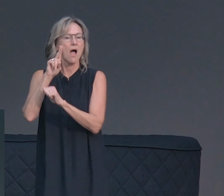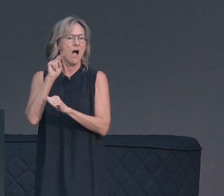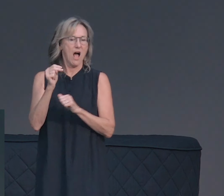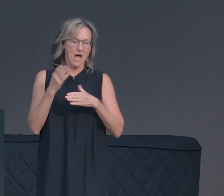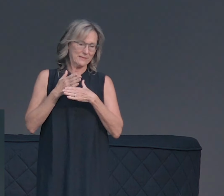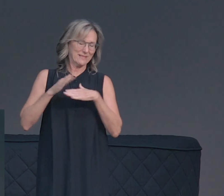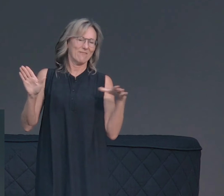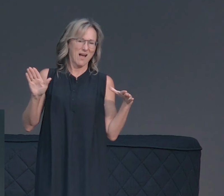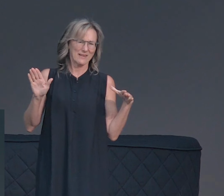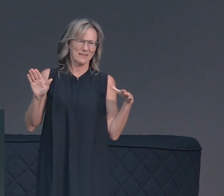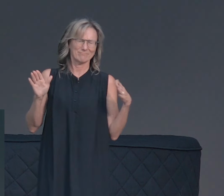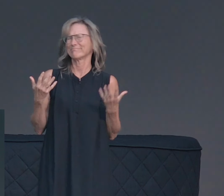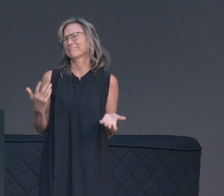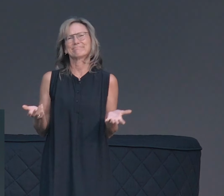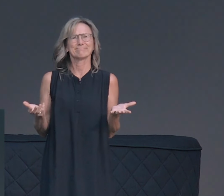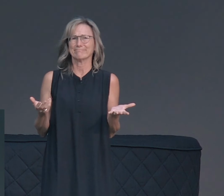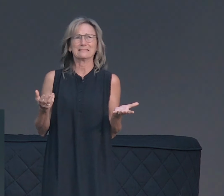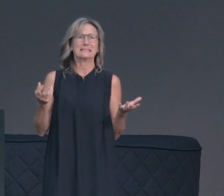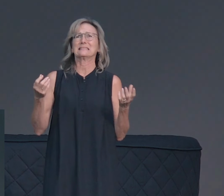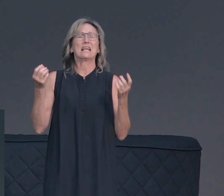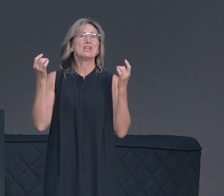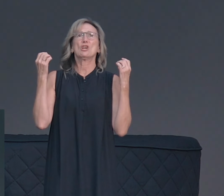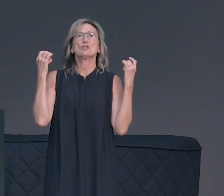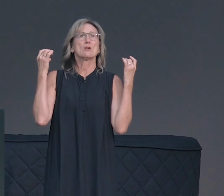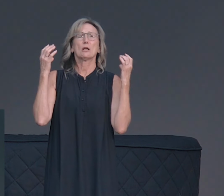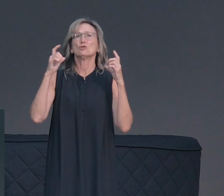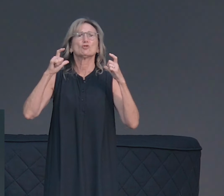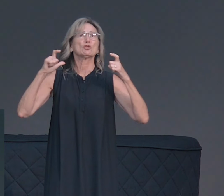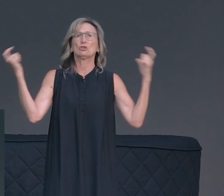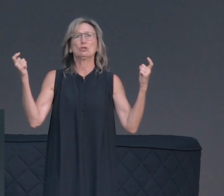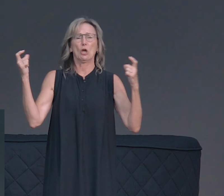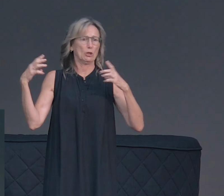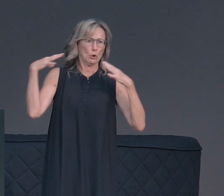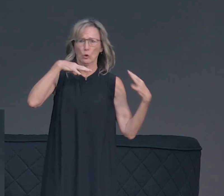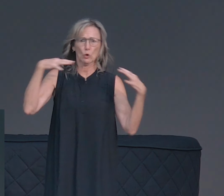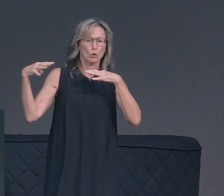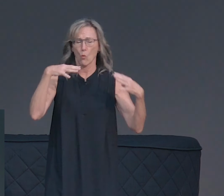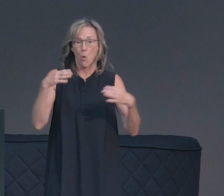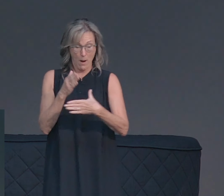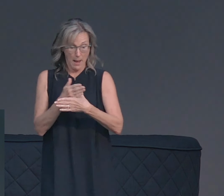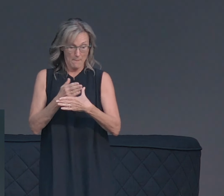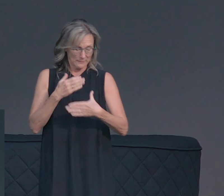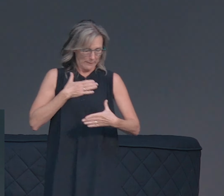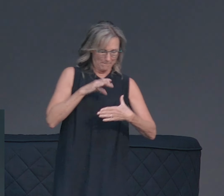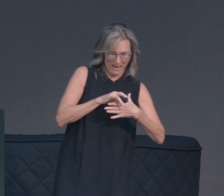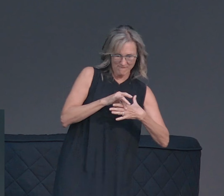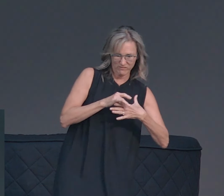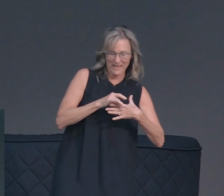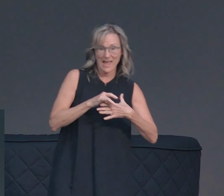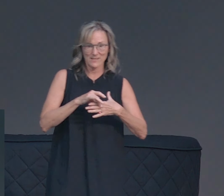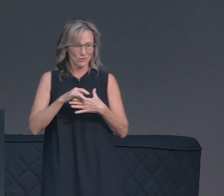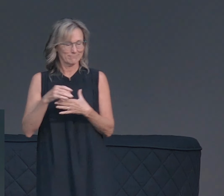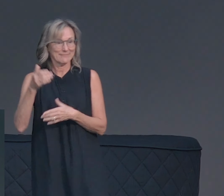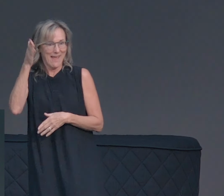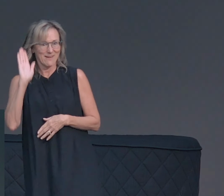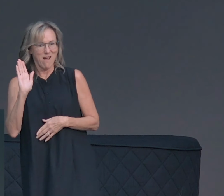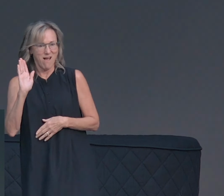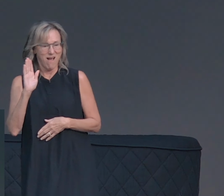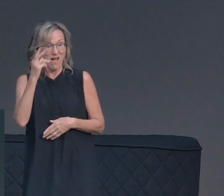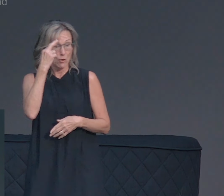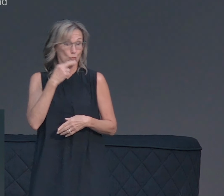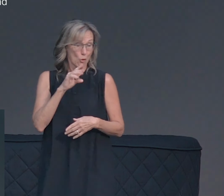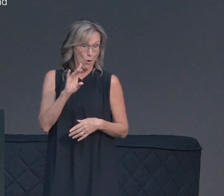And we know this is a huge battle. This is a huge battle. There's a battle between your flesh and the Spirit of God. Paul talks about it in Romans 7. So I find it to